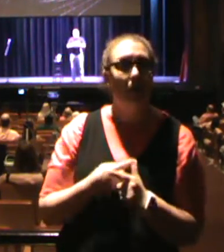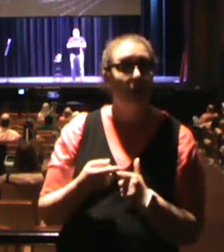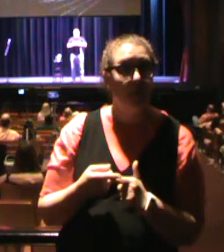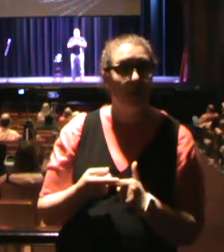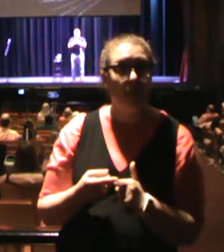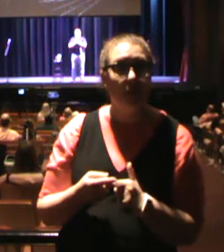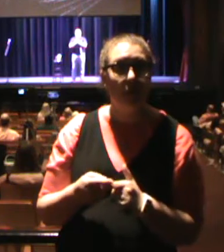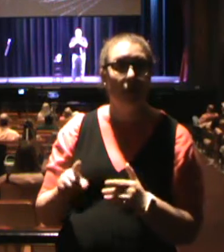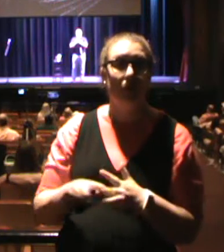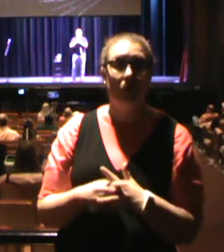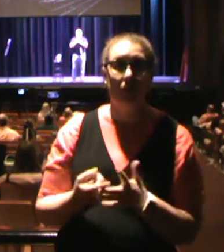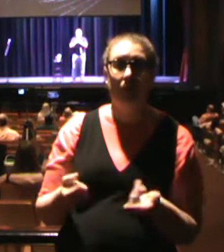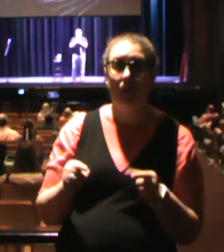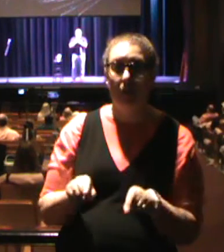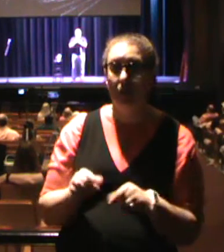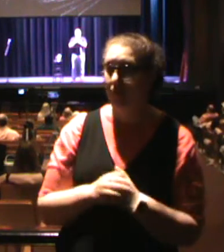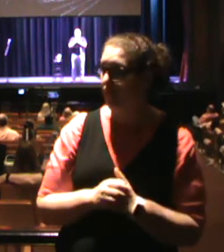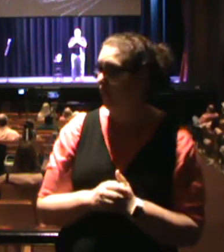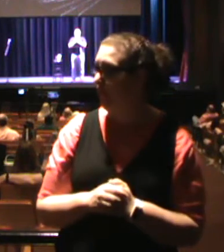what started happening?